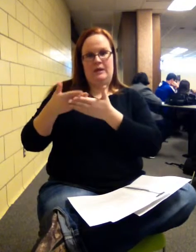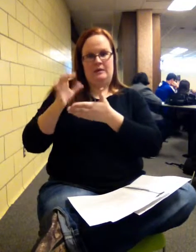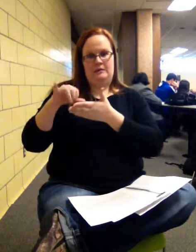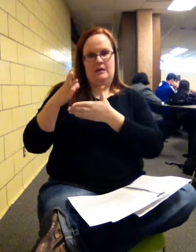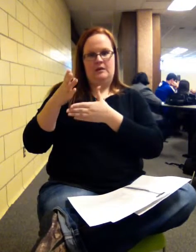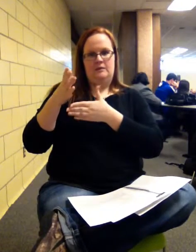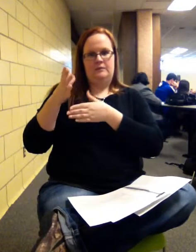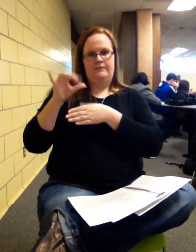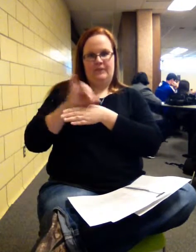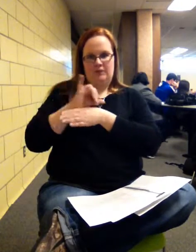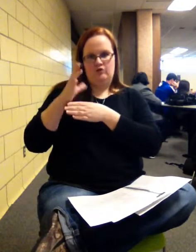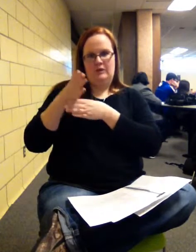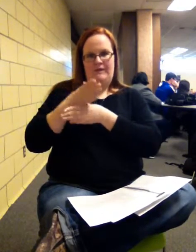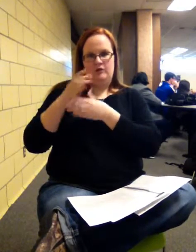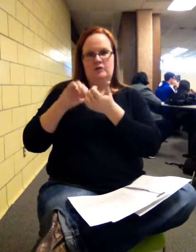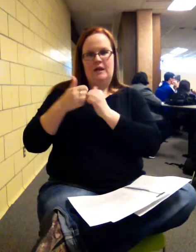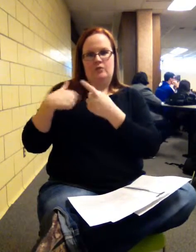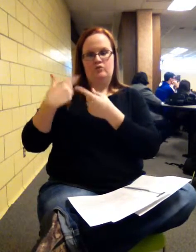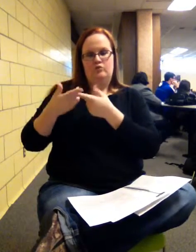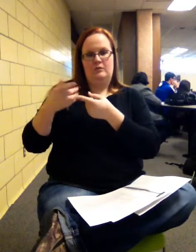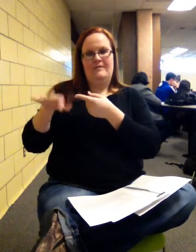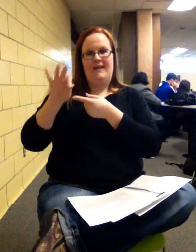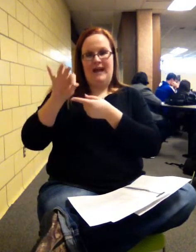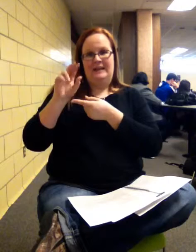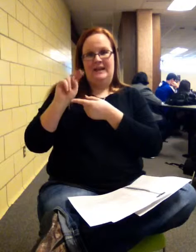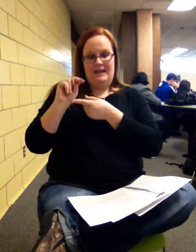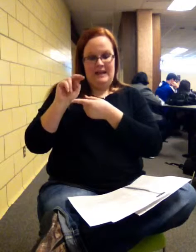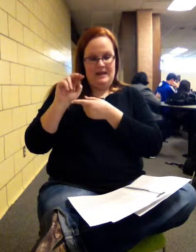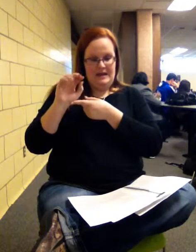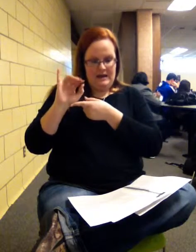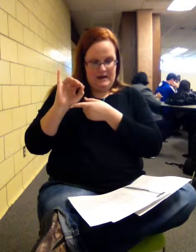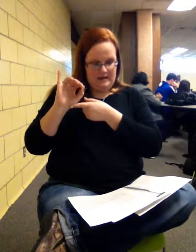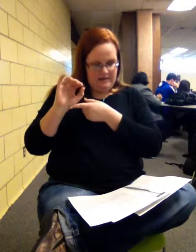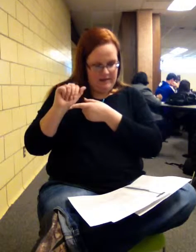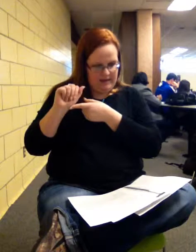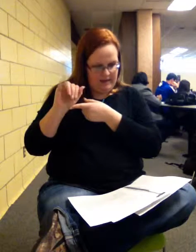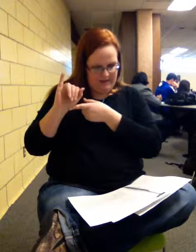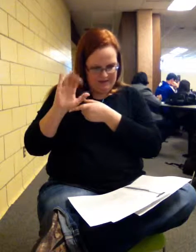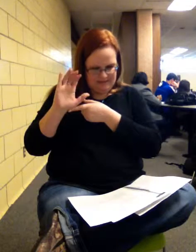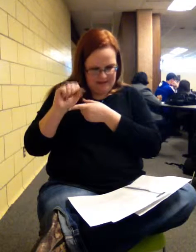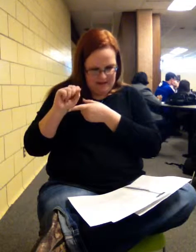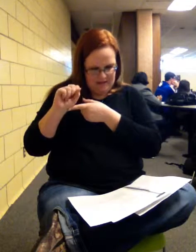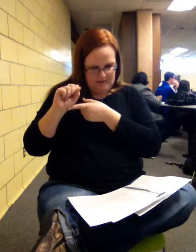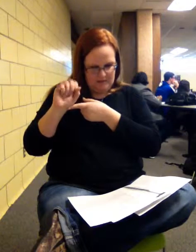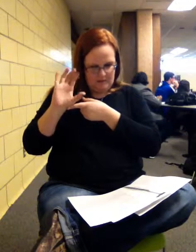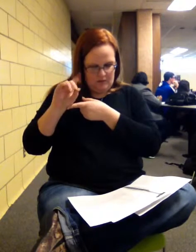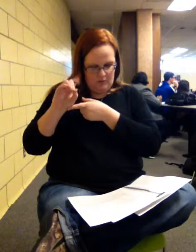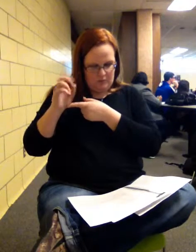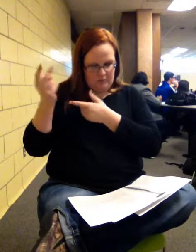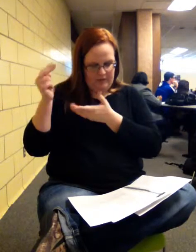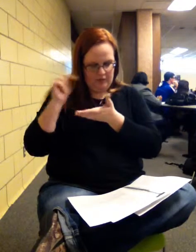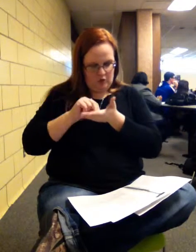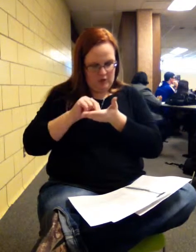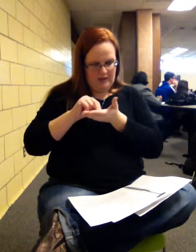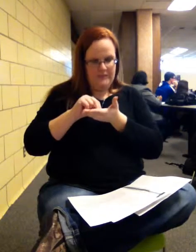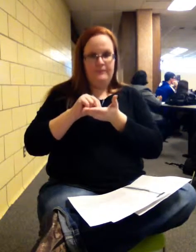and how to find the NAICS code. But so let's just look at this handout for a minute together, and I'll try to step you through it without having it